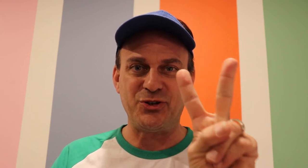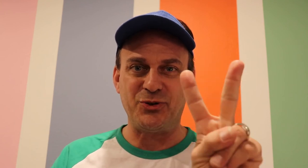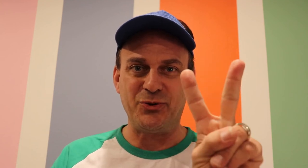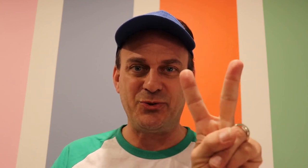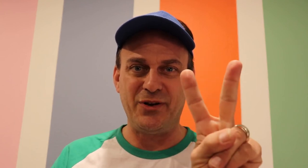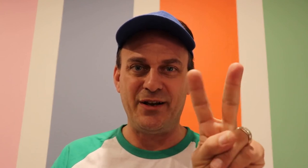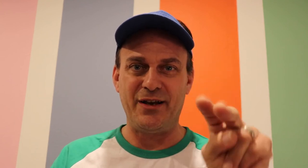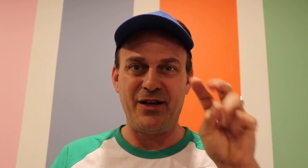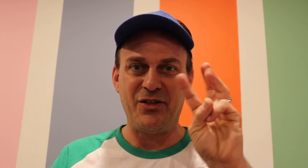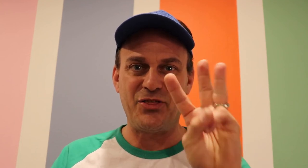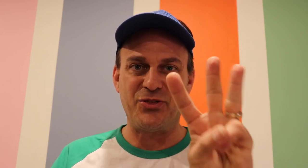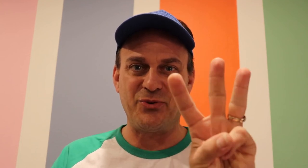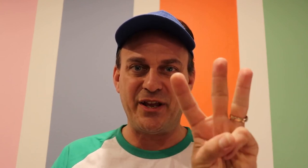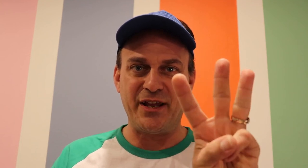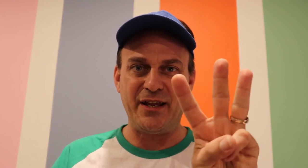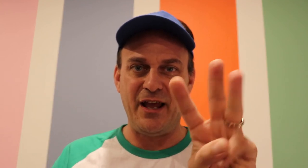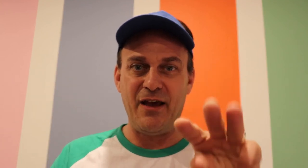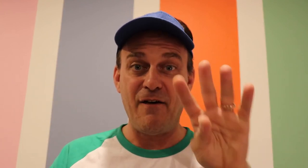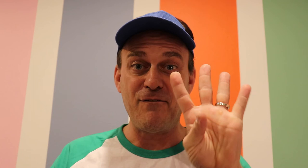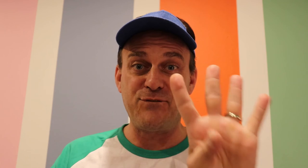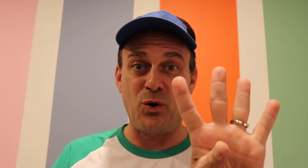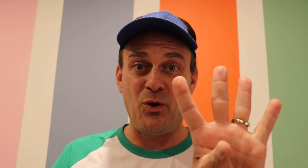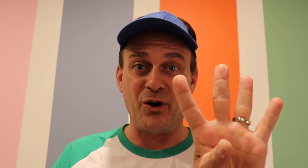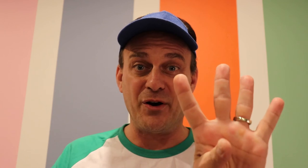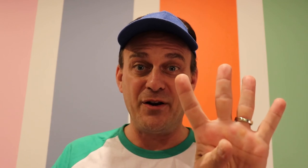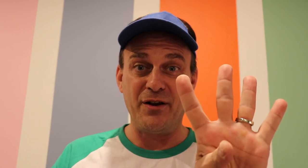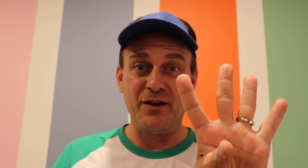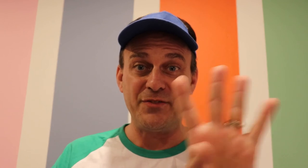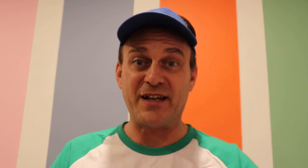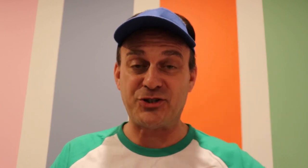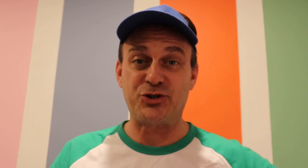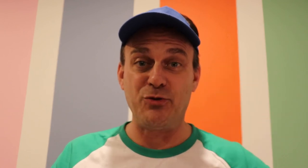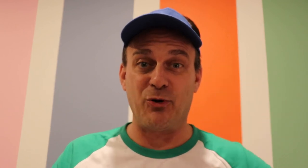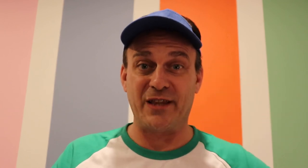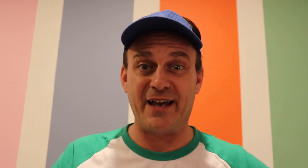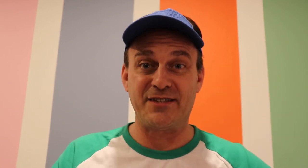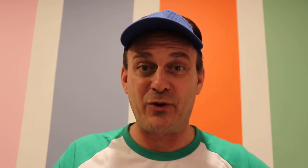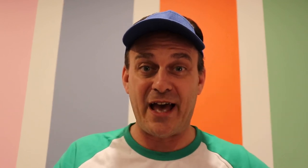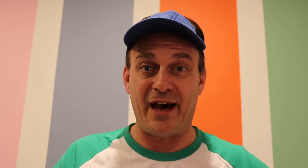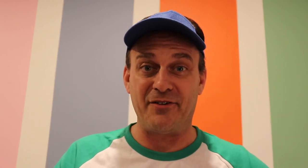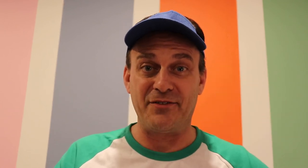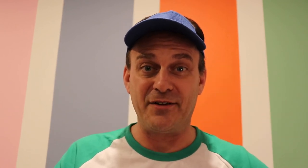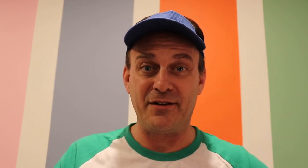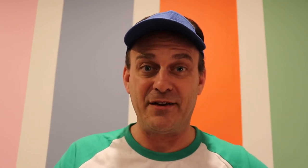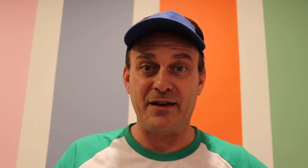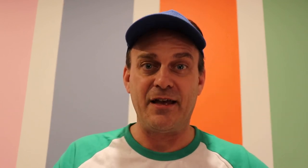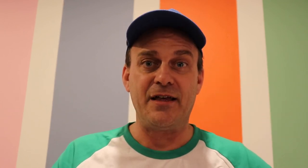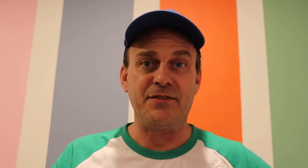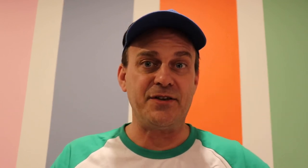two, three, four. That's two more legs than we have. This